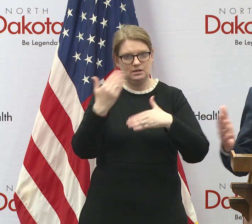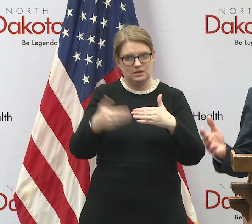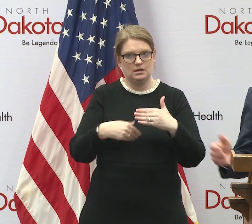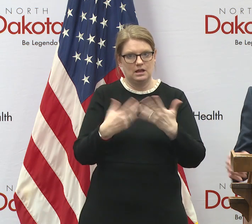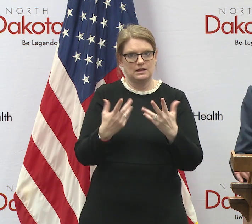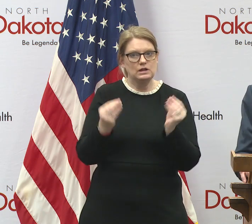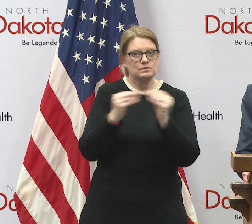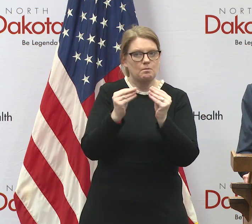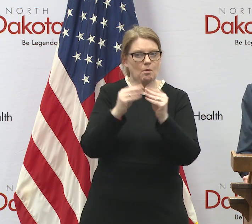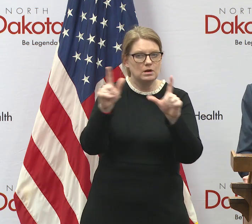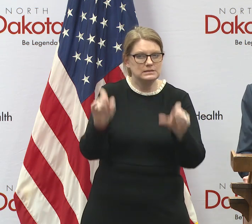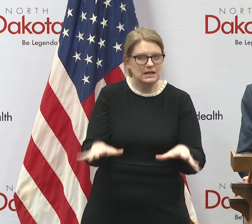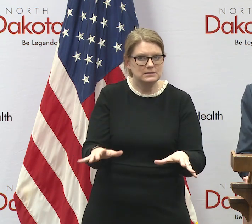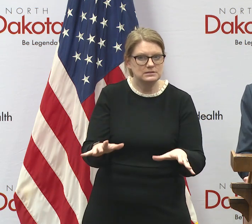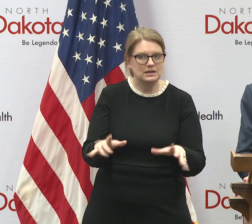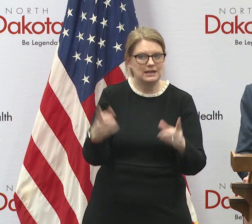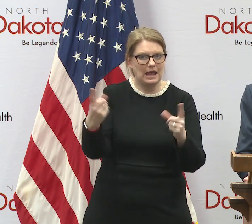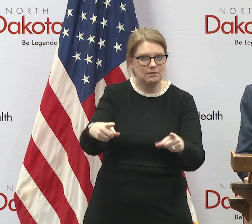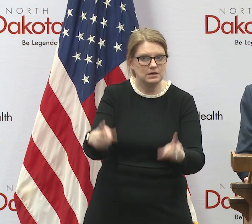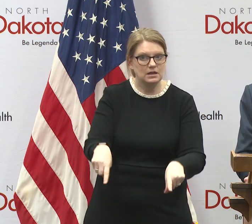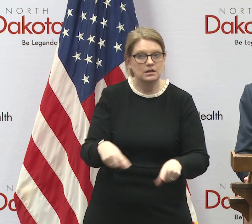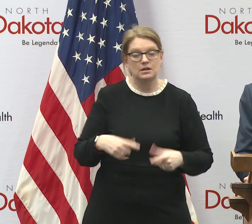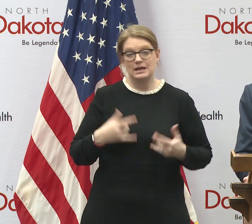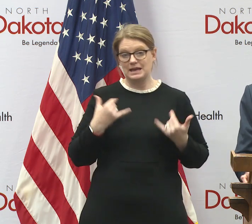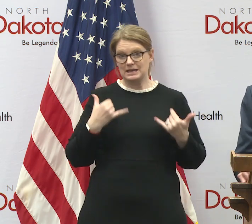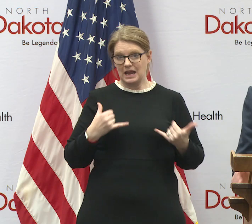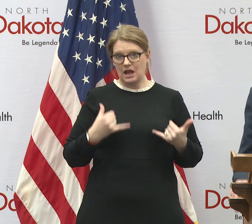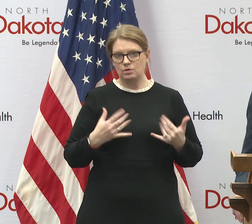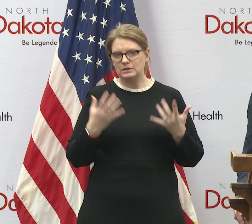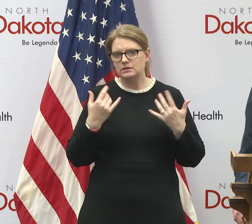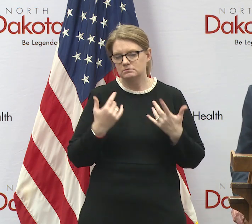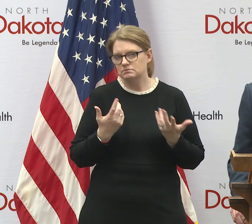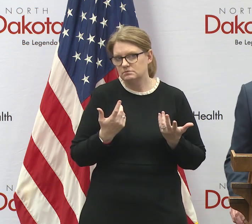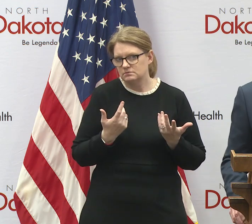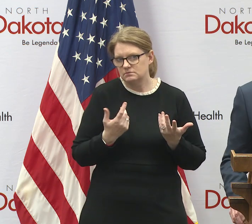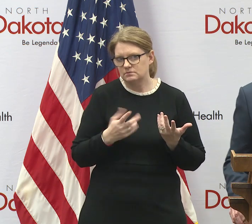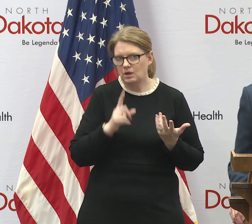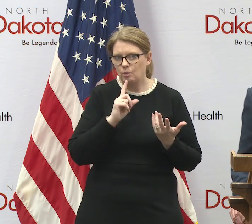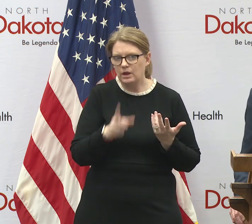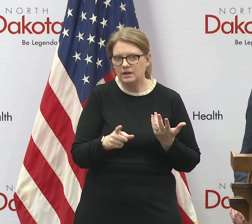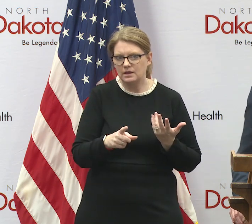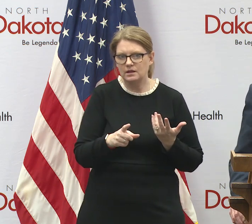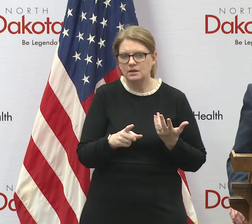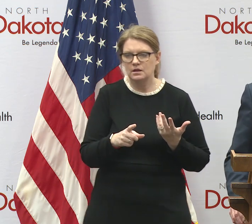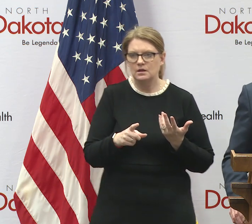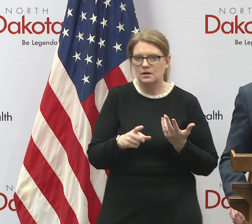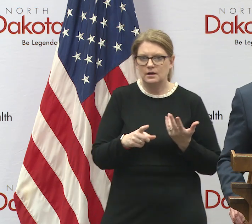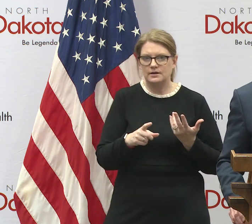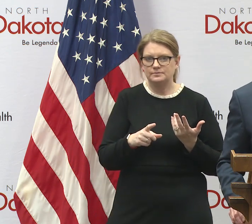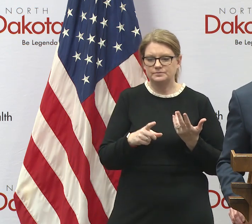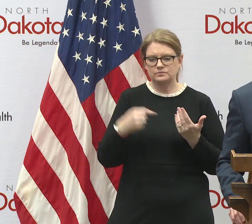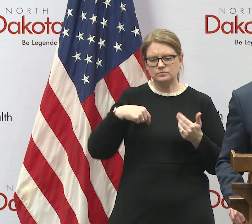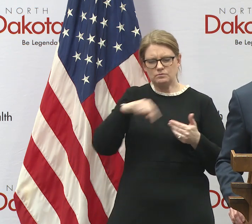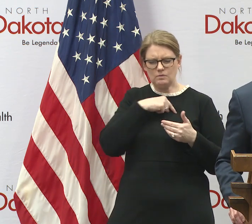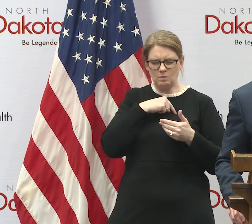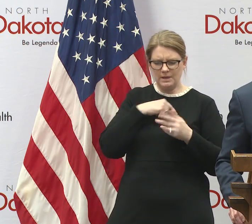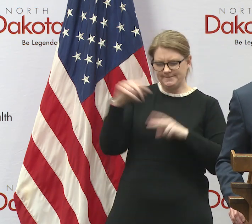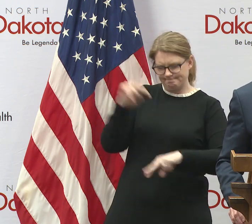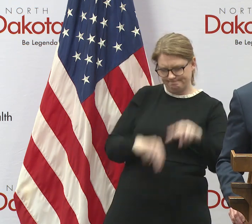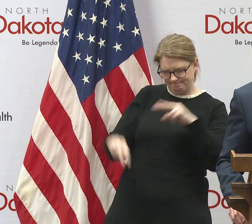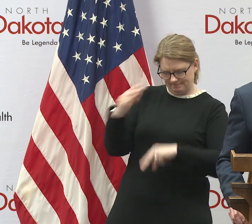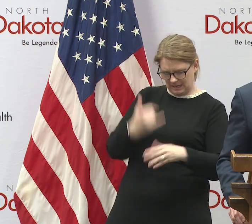gaining, and there's more testing coming. But for right now, it's still important that we're prioritizing and testing those